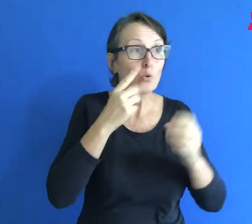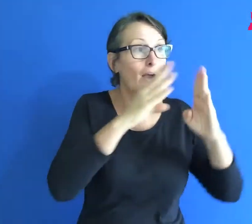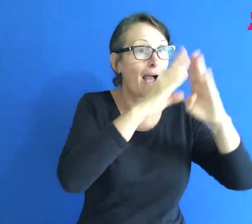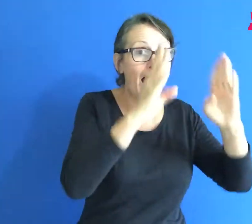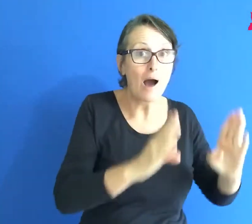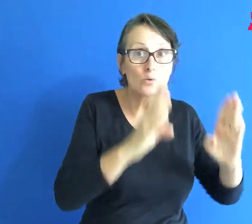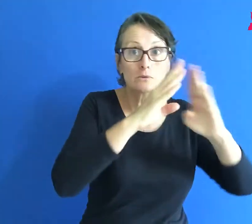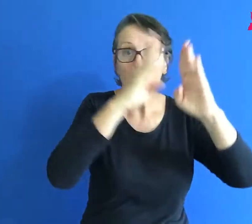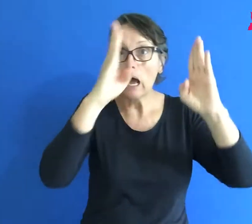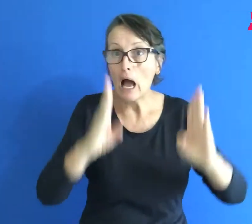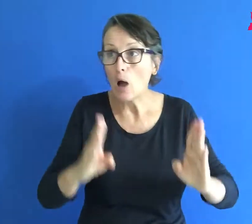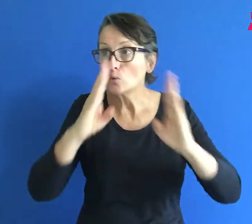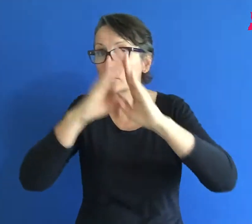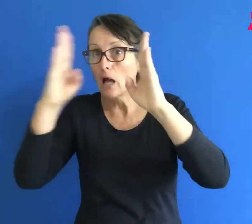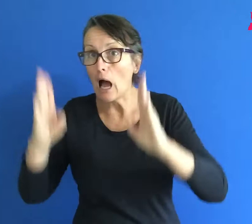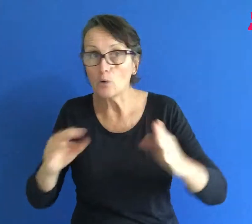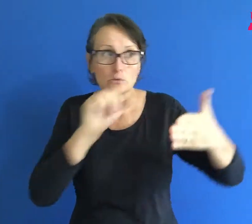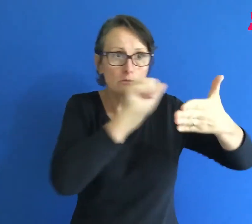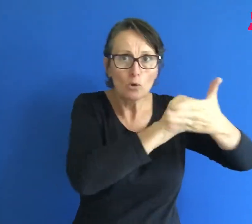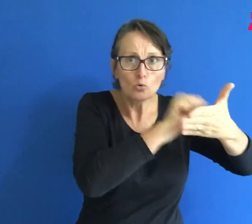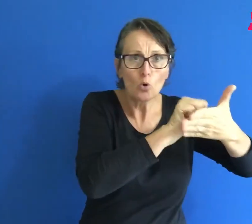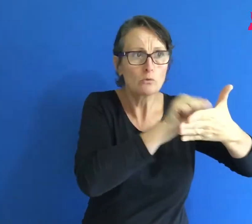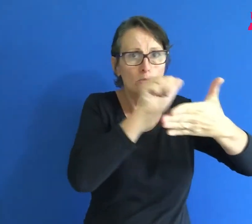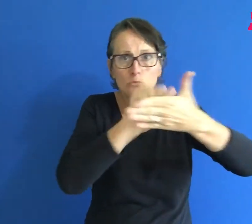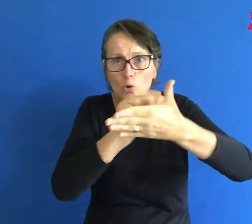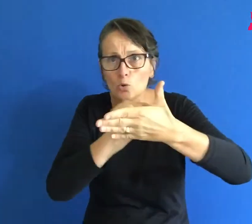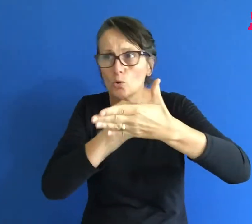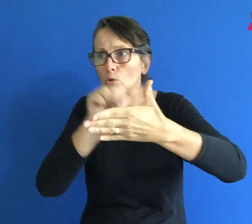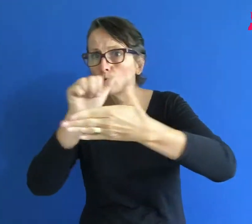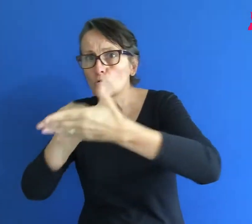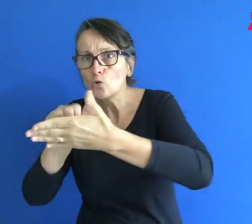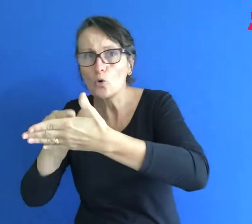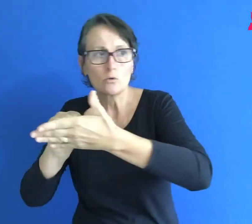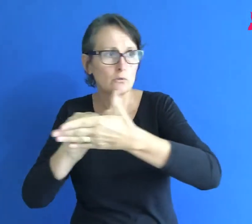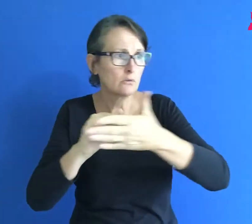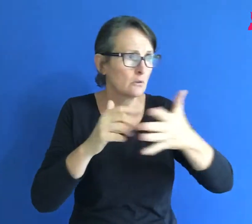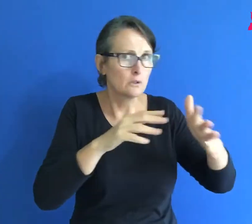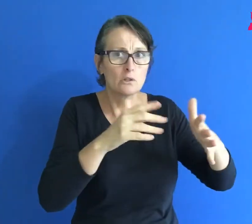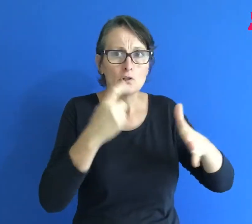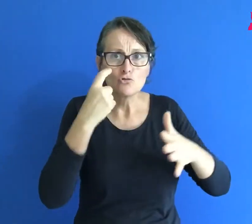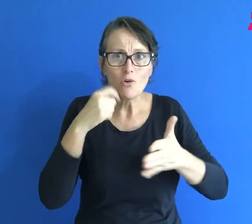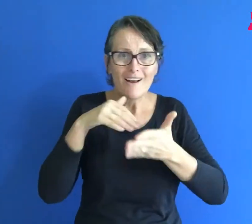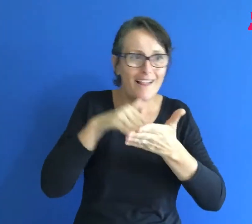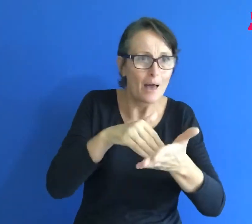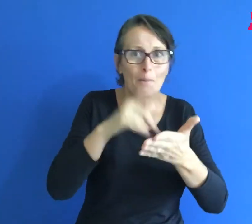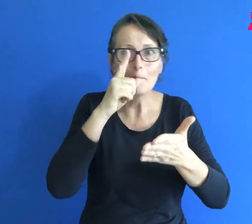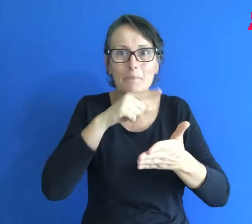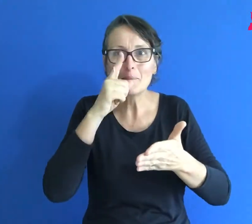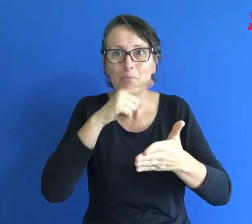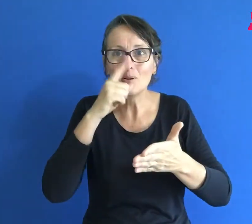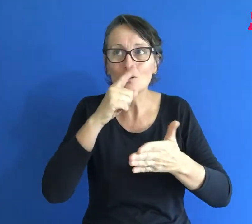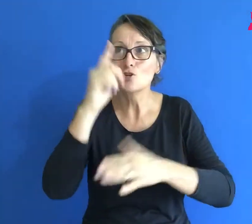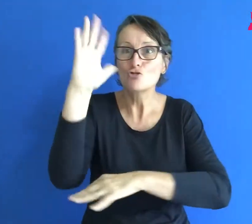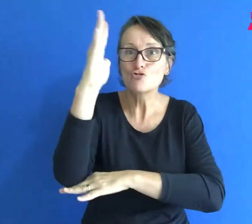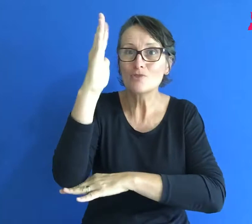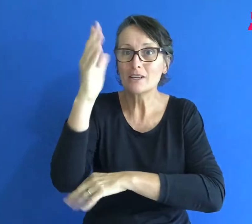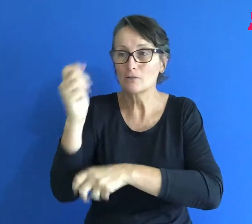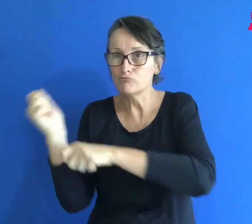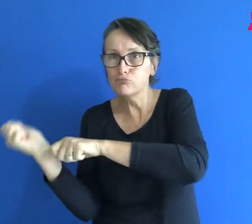had stayed and defended, and did my best chainsaw work I've ever done in my life, clearing a driveway of a tree and helped people out. So the